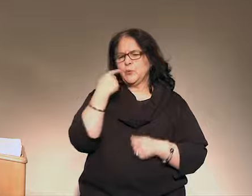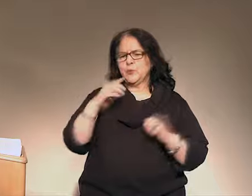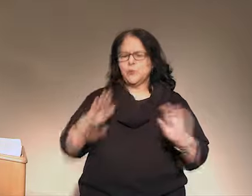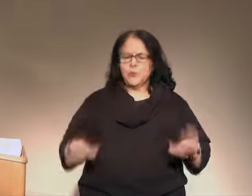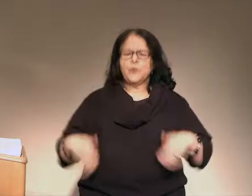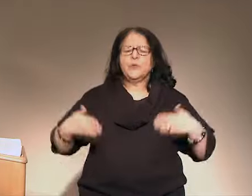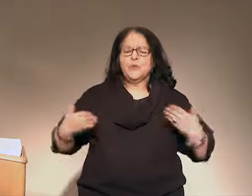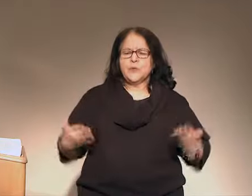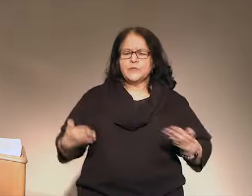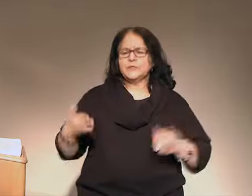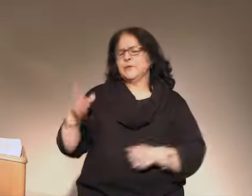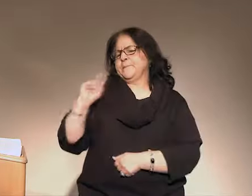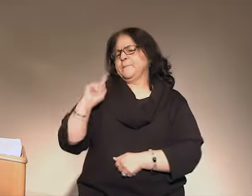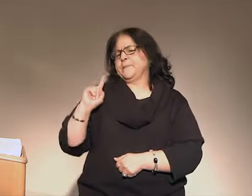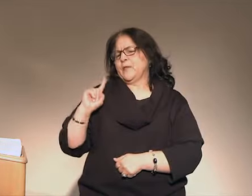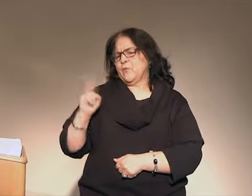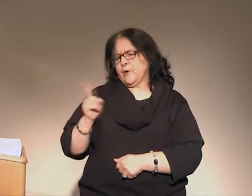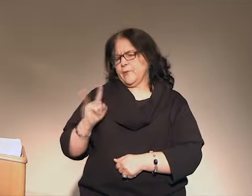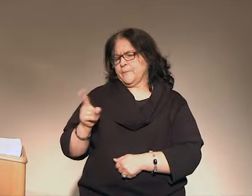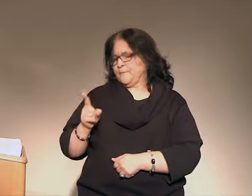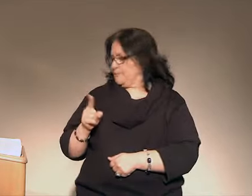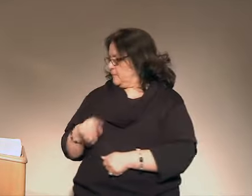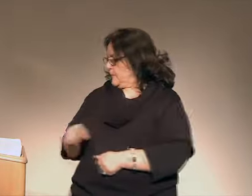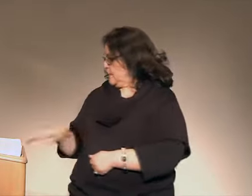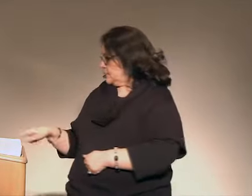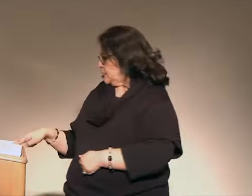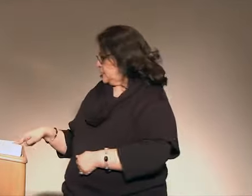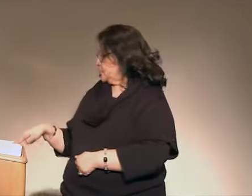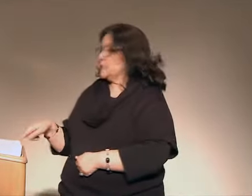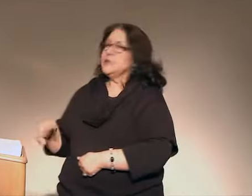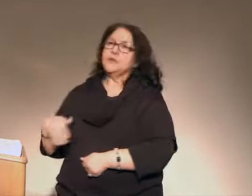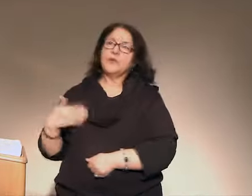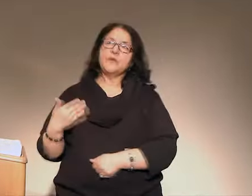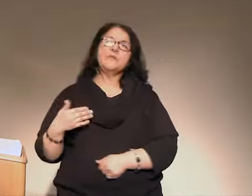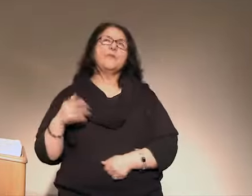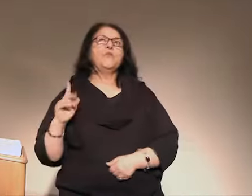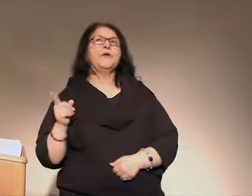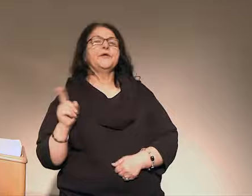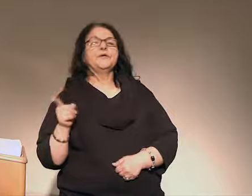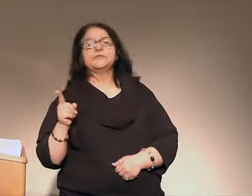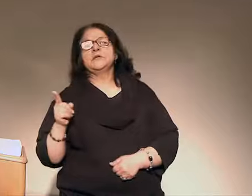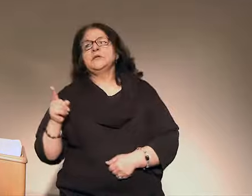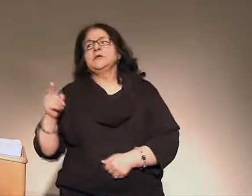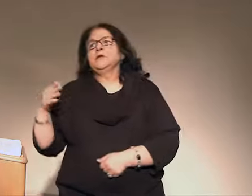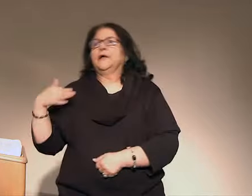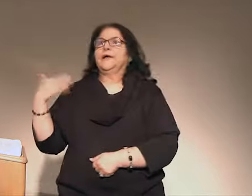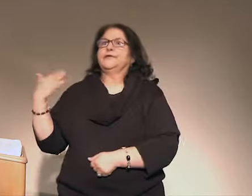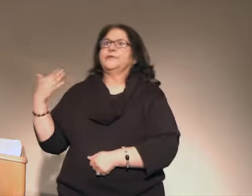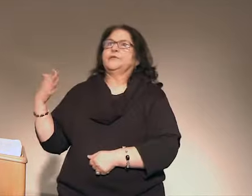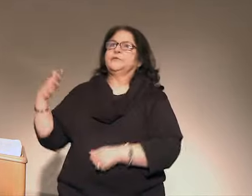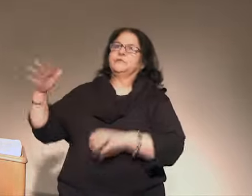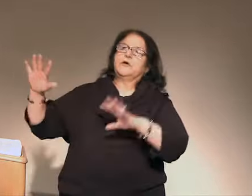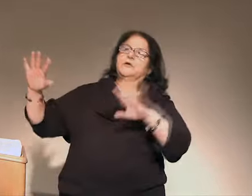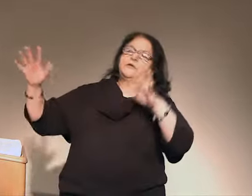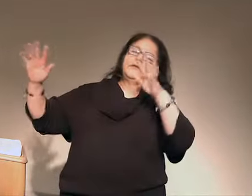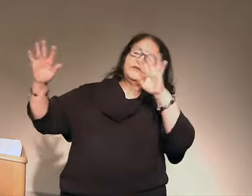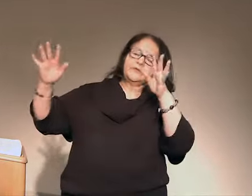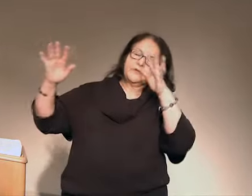Who, what, where. Okay, that's the last one. The way I remember where is, I kind of think of a little doggy and the